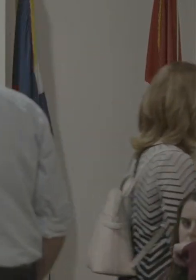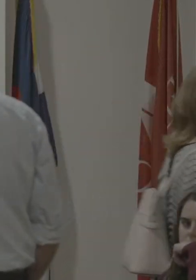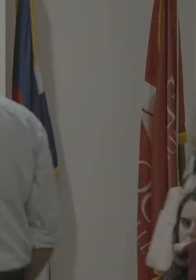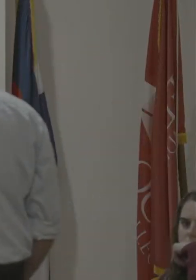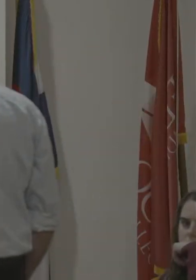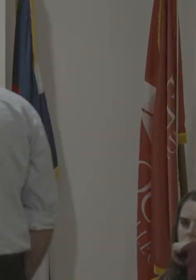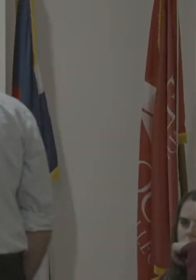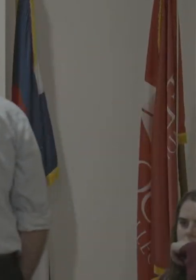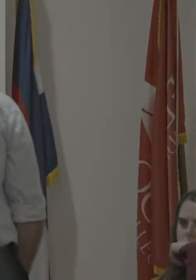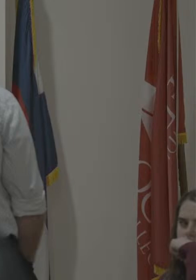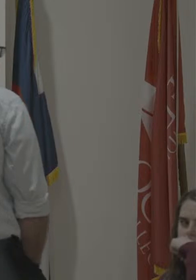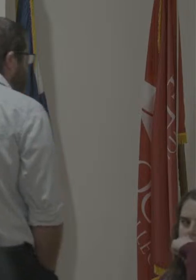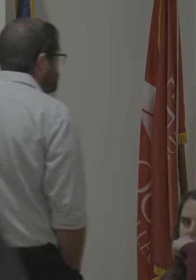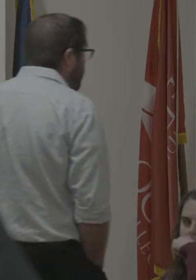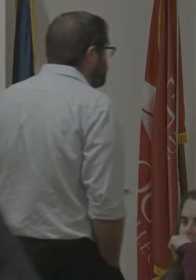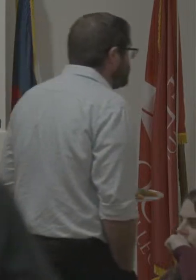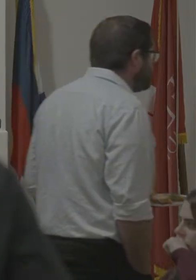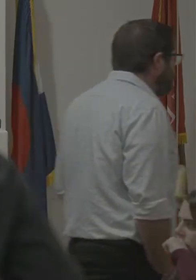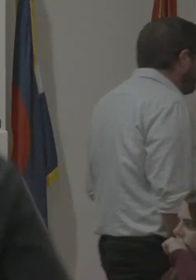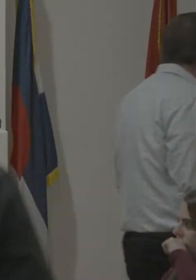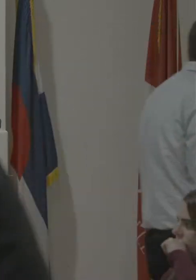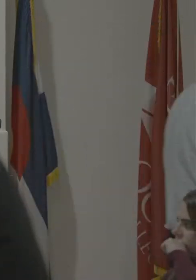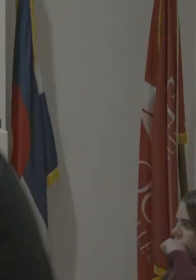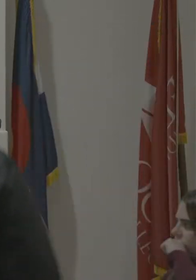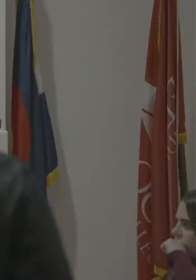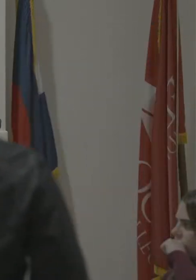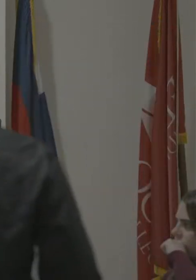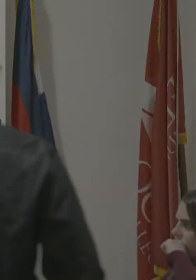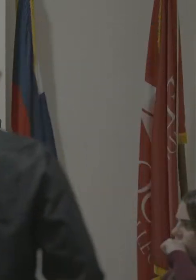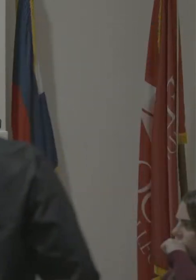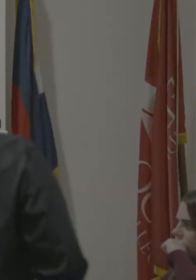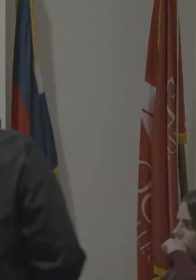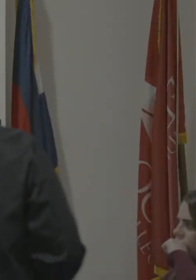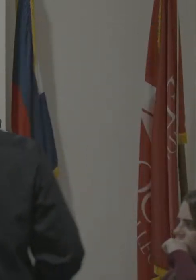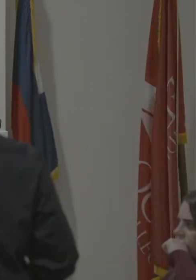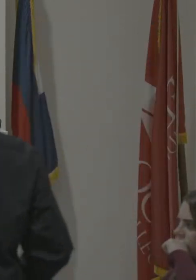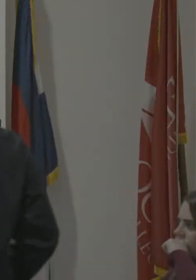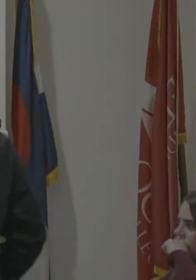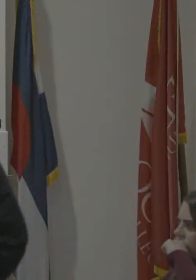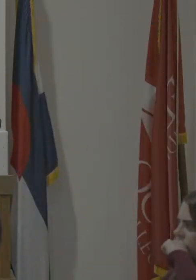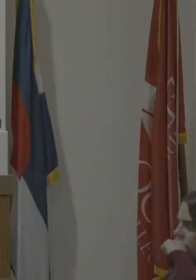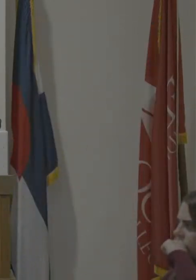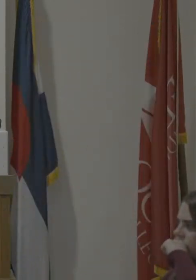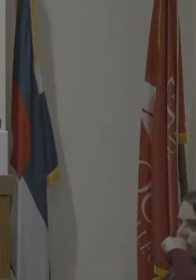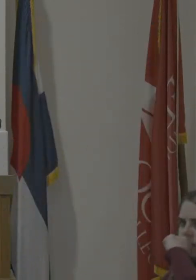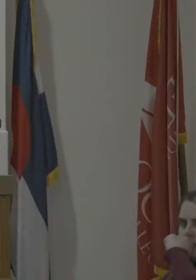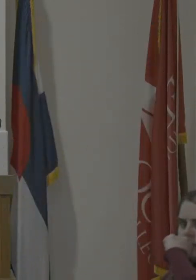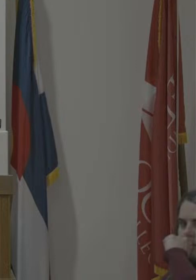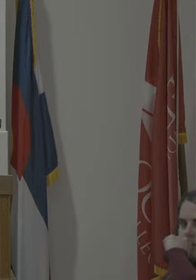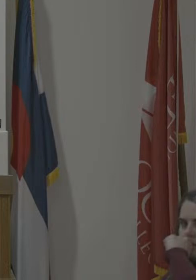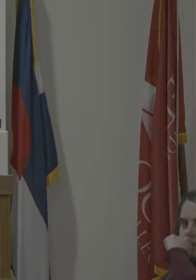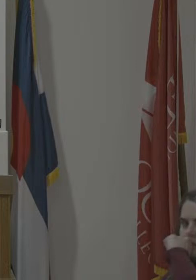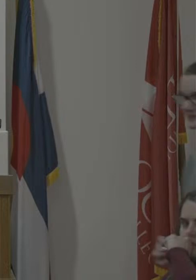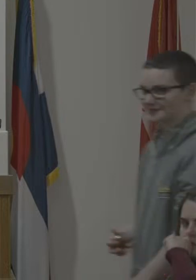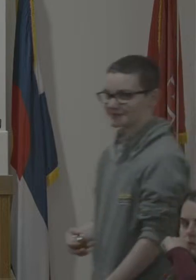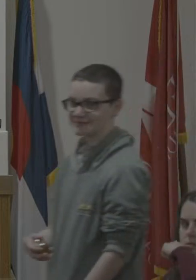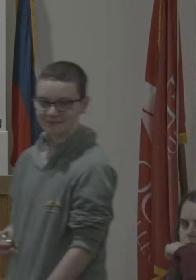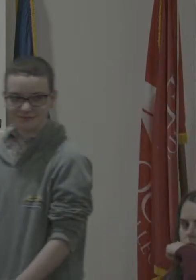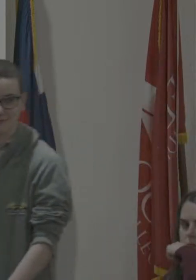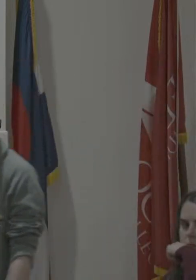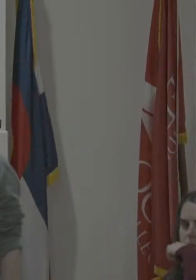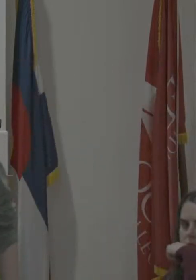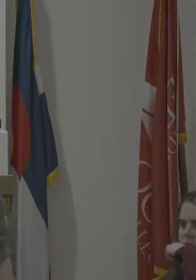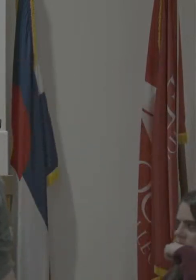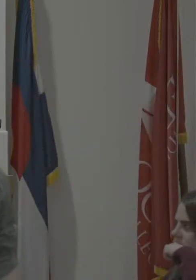We are streaming live tonight, so you can go to our RCC VAMA's YouTube page if you want to be able to share this out